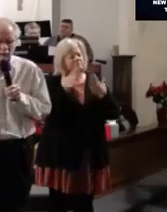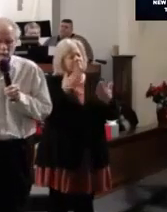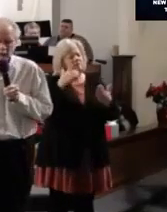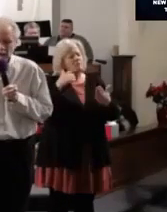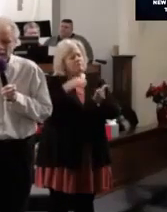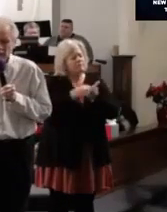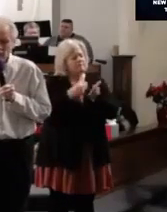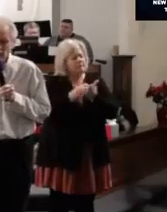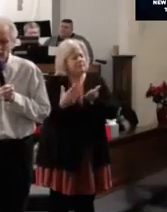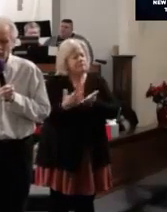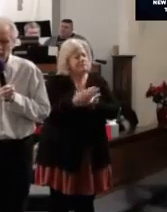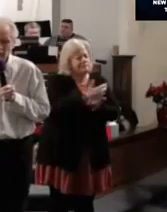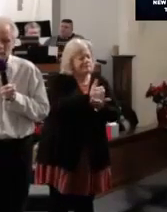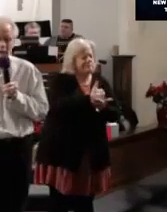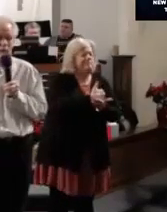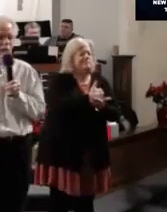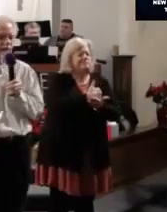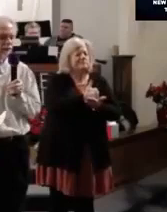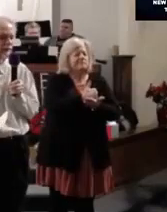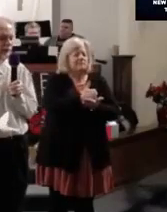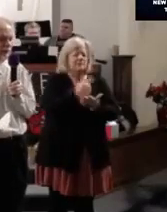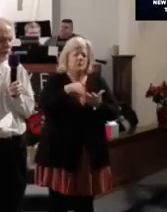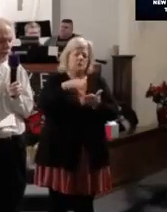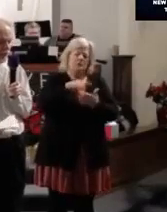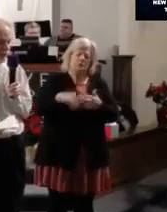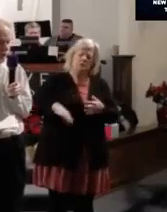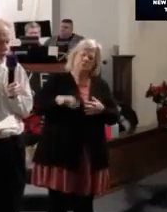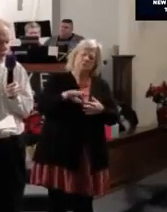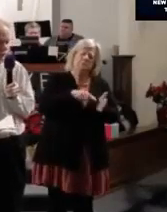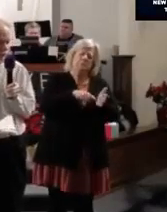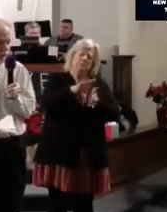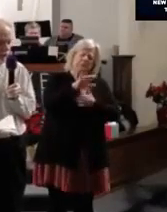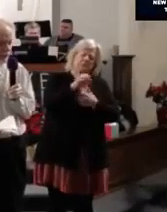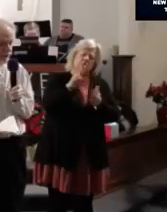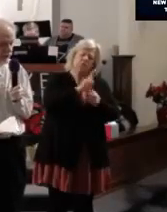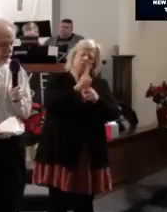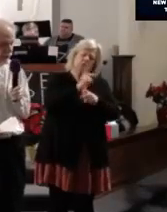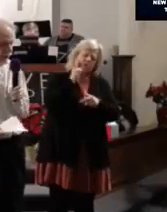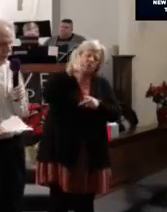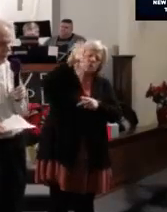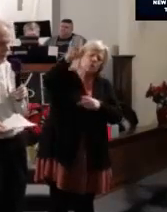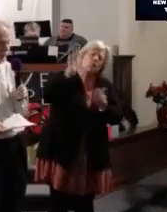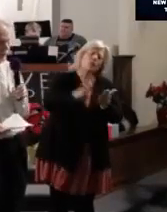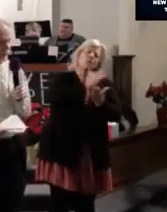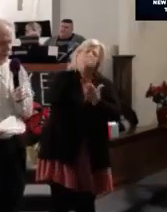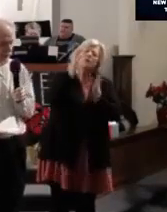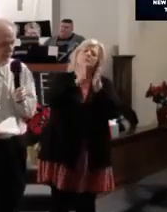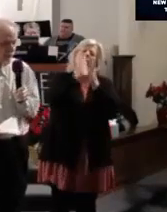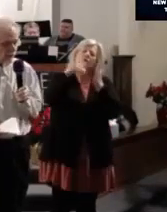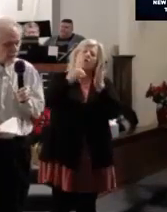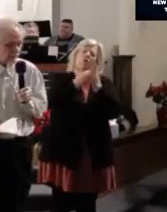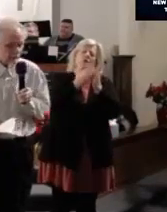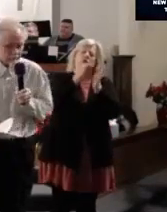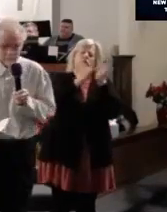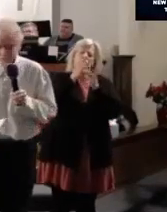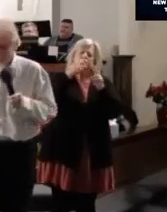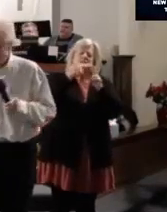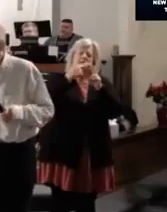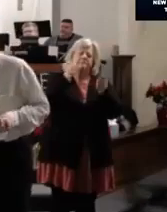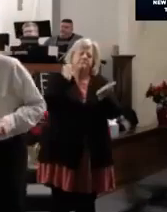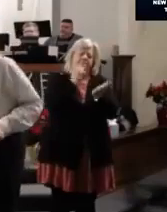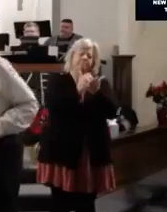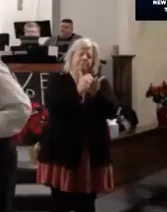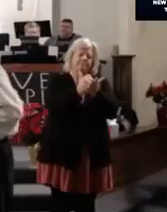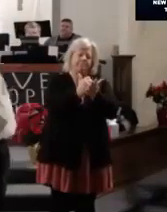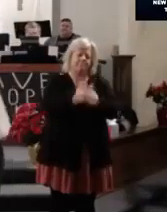offering that we're taking up, Lord. Help us to spend it wisely and use it for your glory. And we pray all these things in Jesus' name.